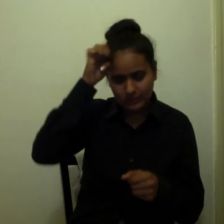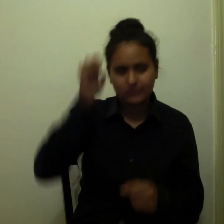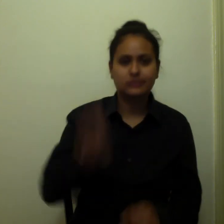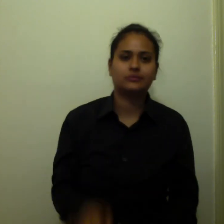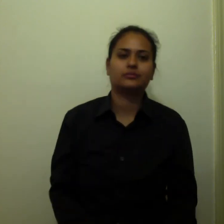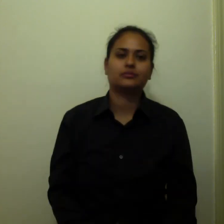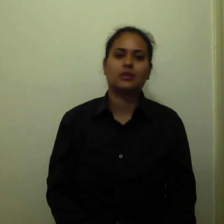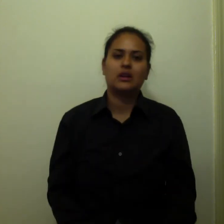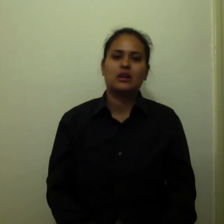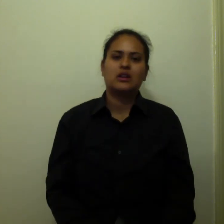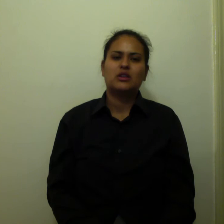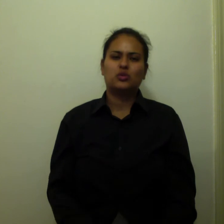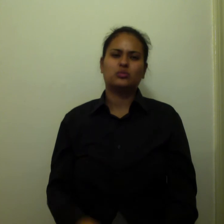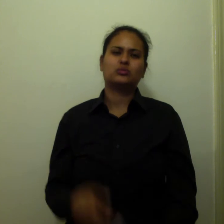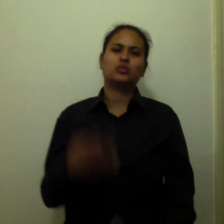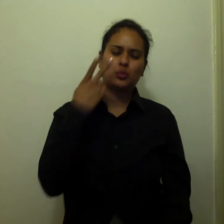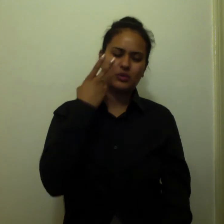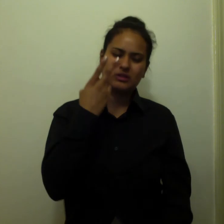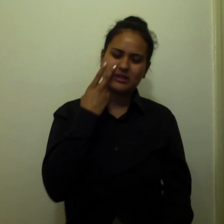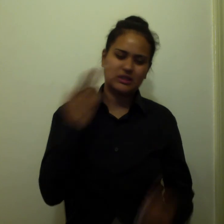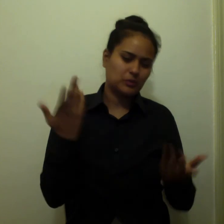what goes on in England as well, because the